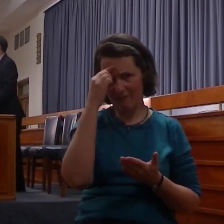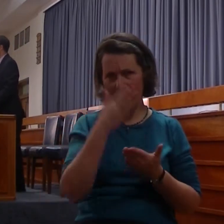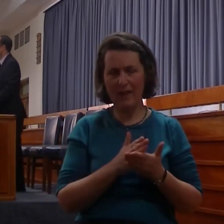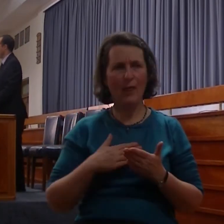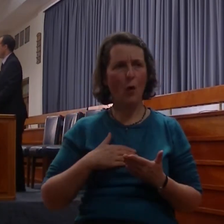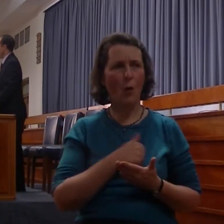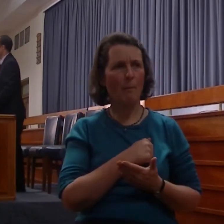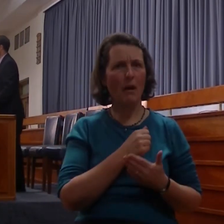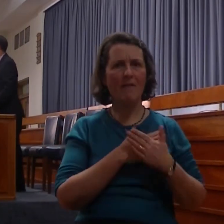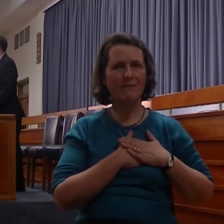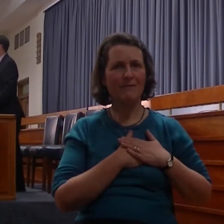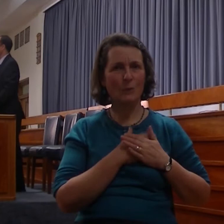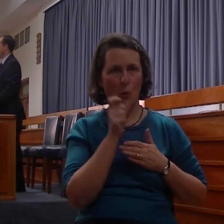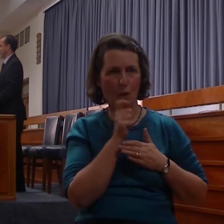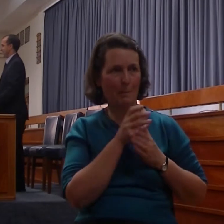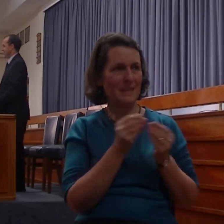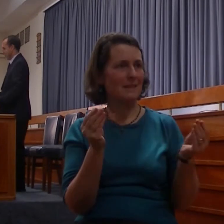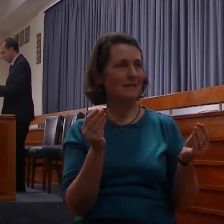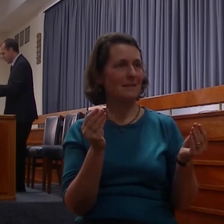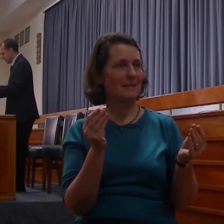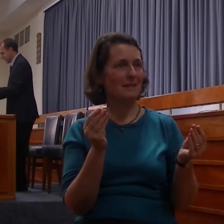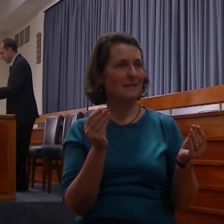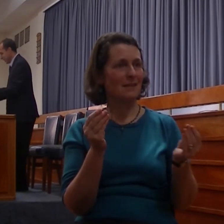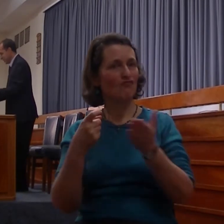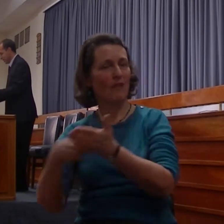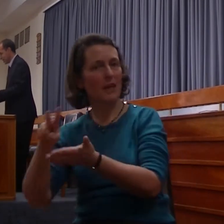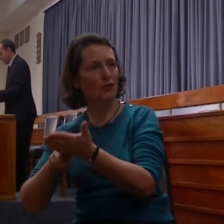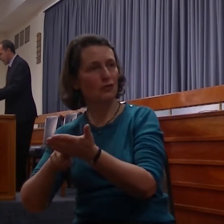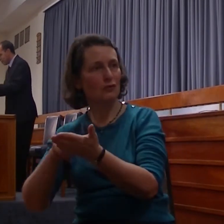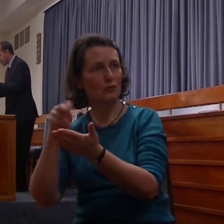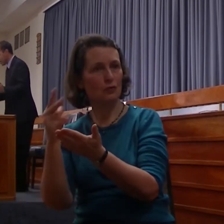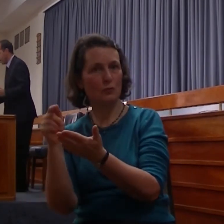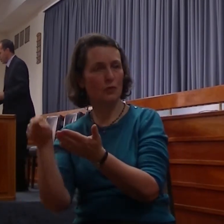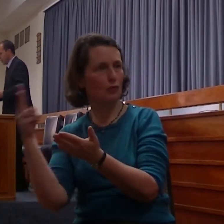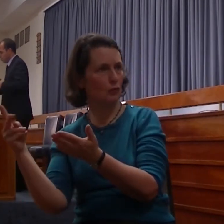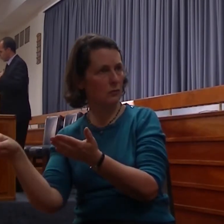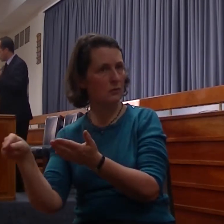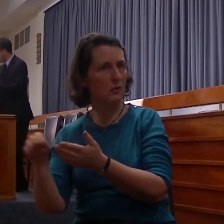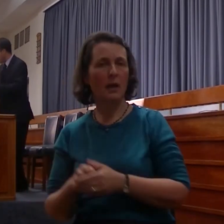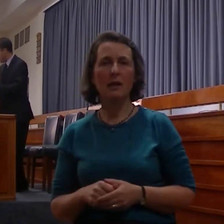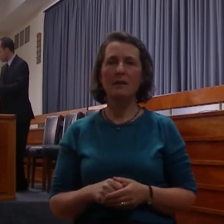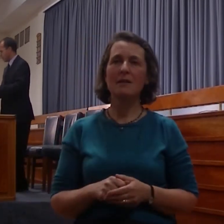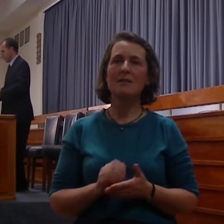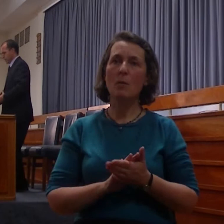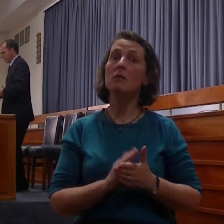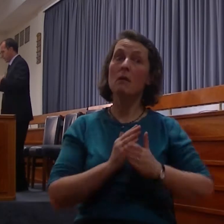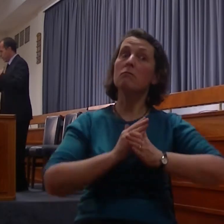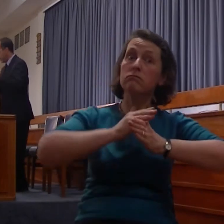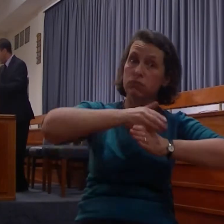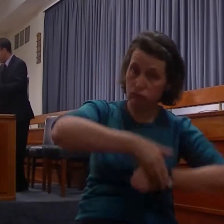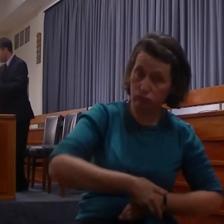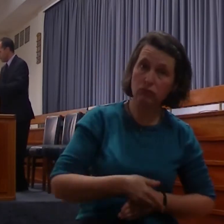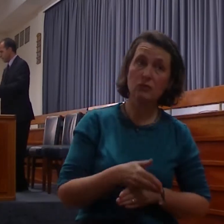left behind themselves is faith, hope, and love.